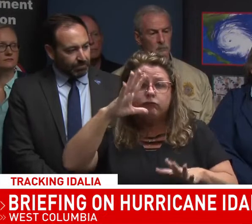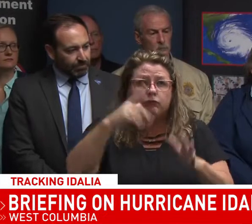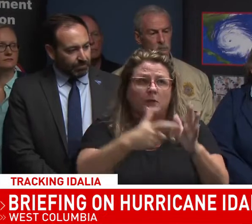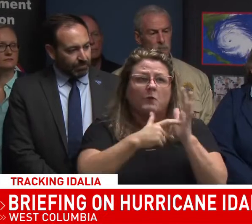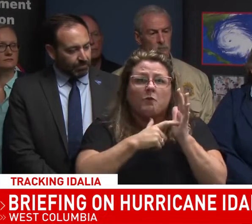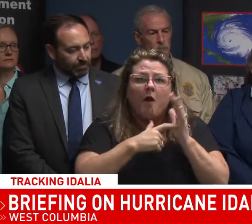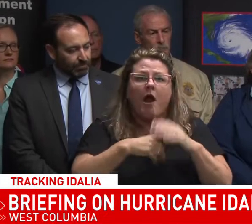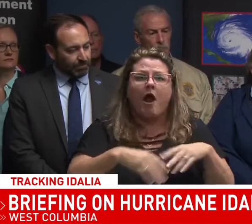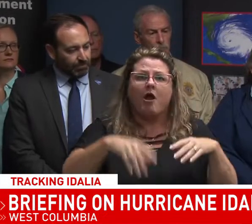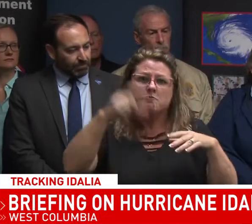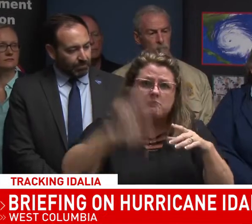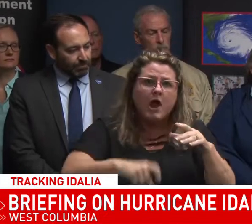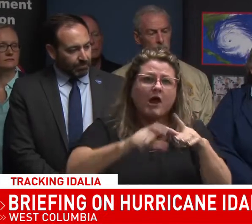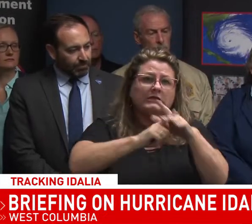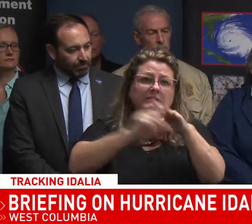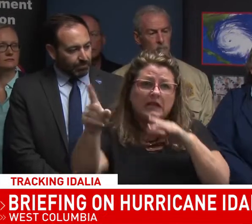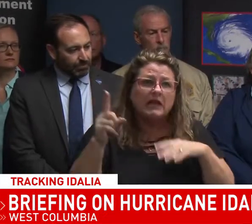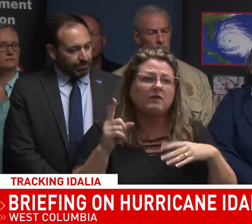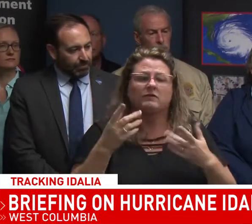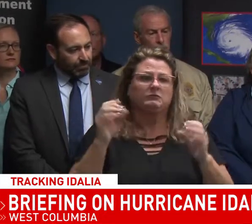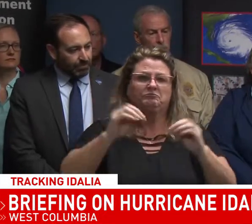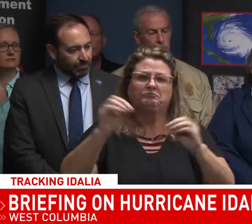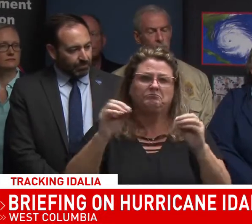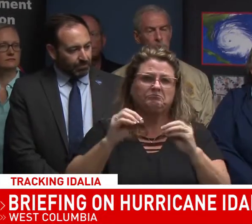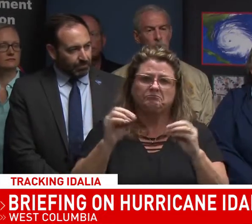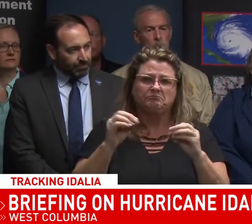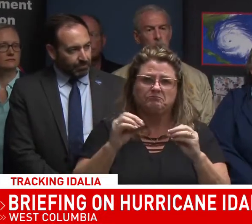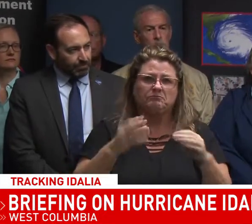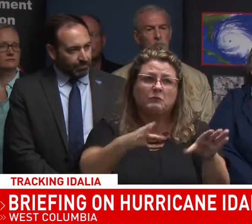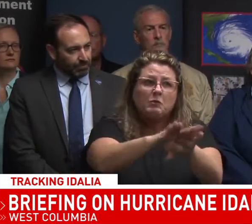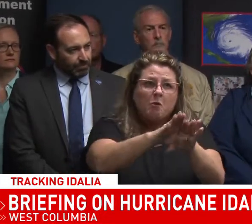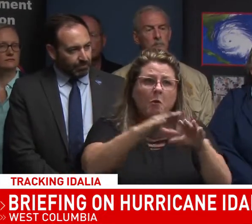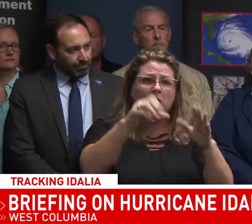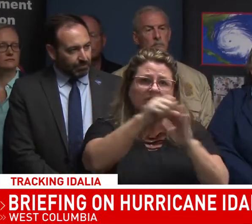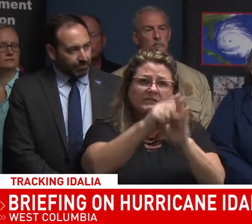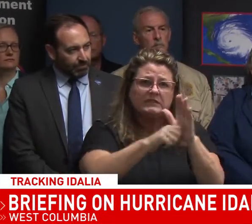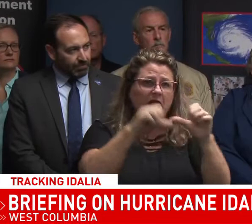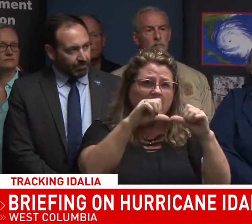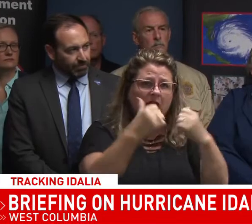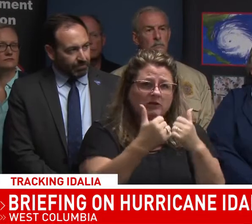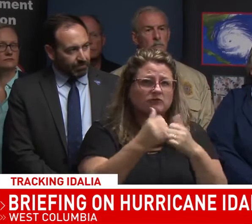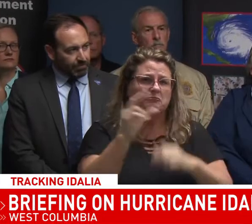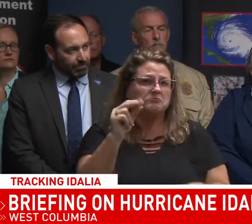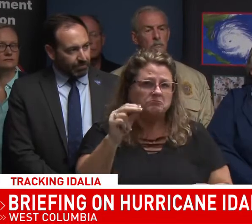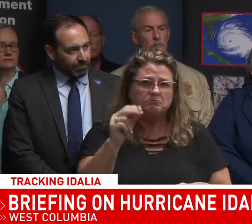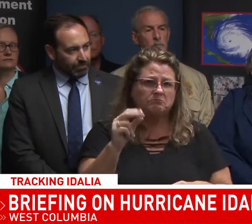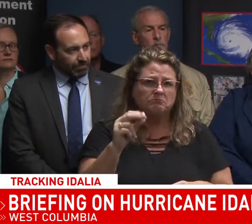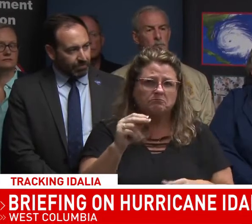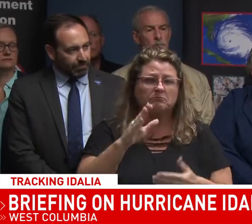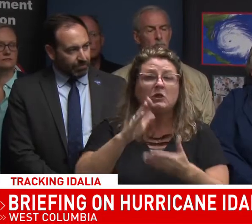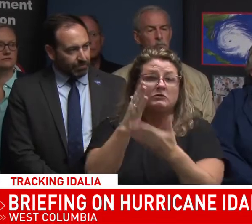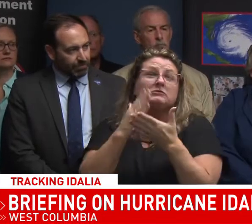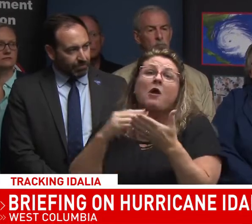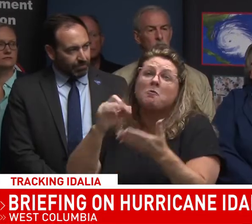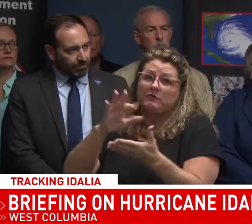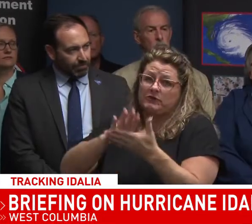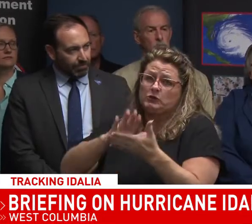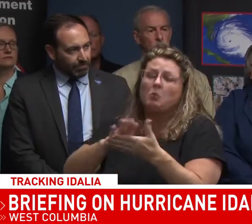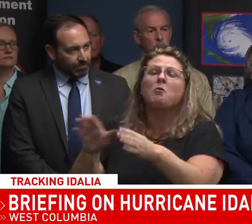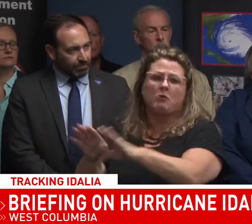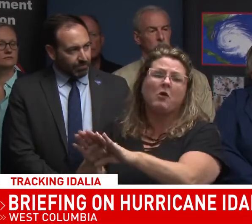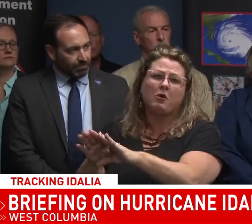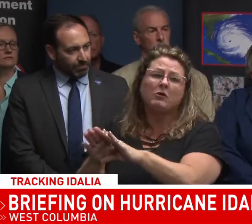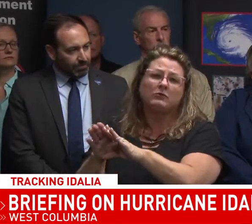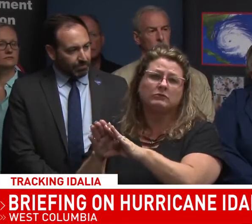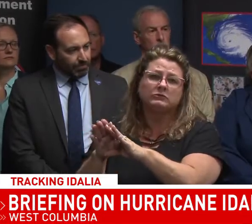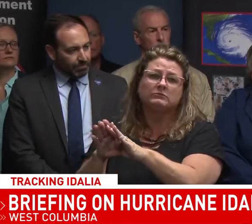any evacuation orders or closing of state agencies, but the schools, some of the schools are closed, some of